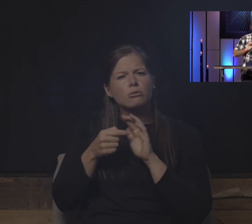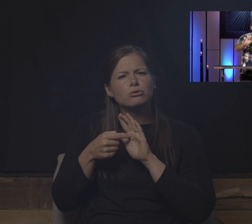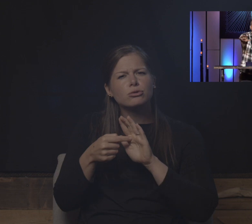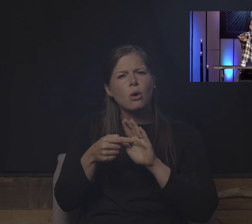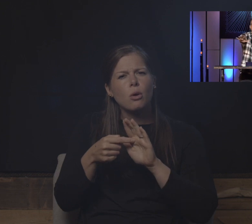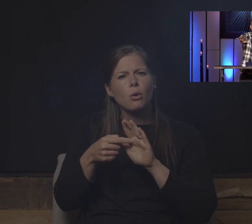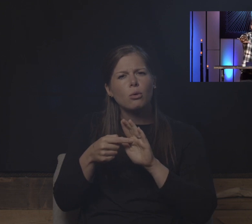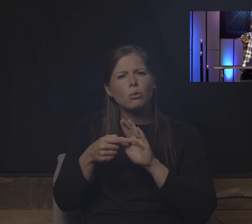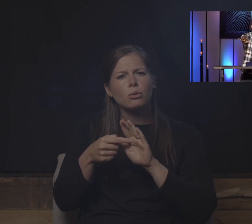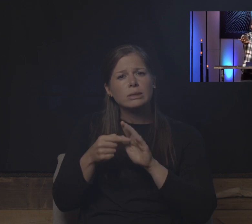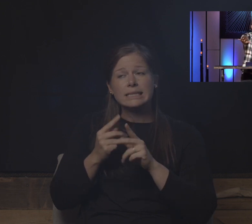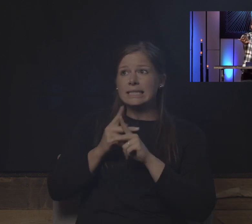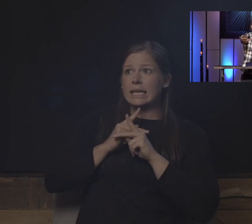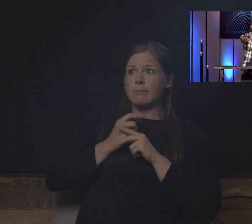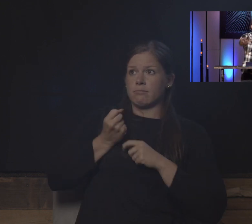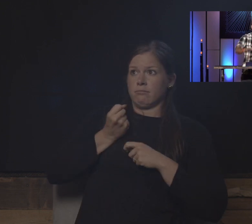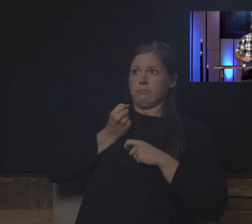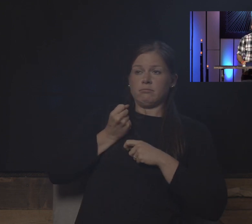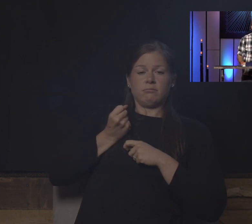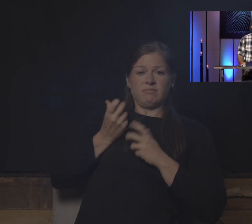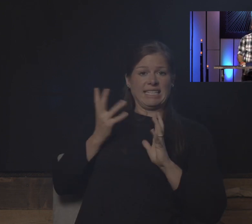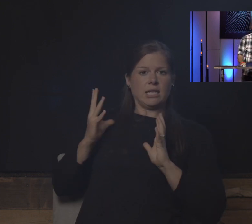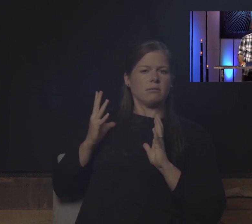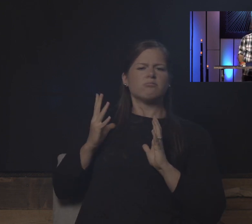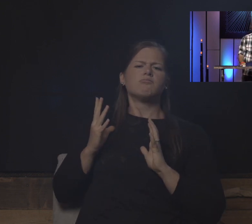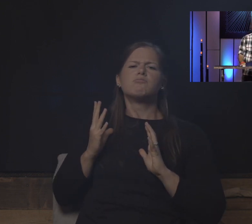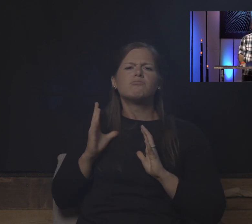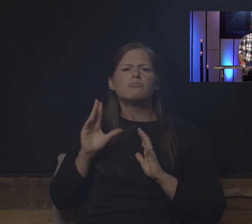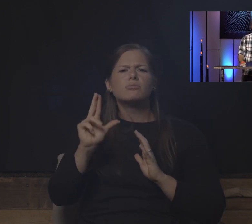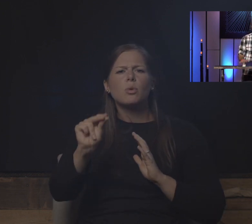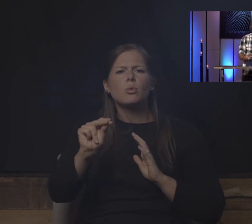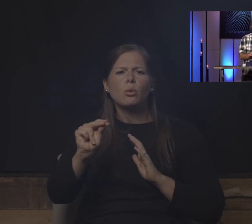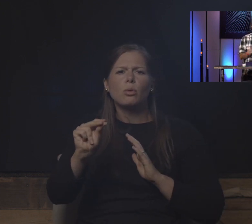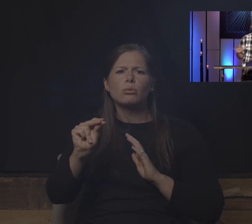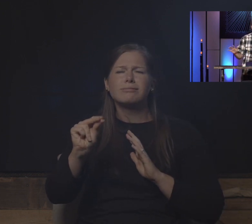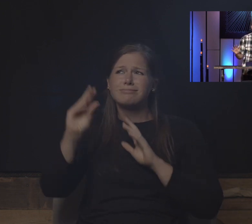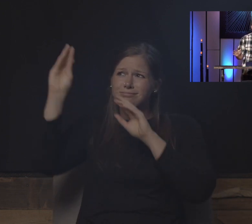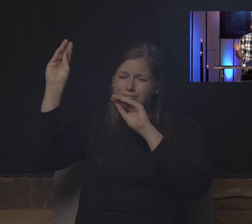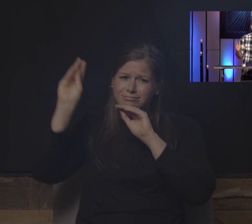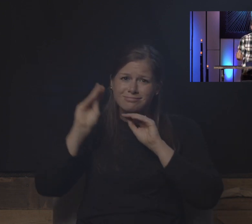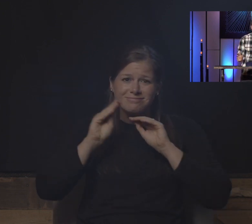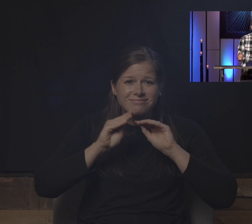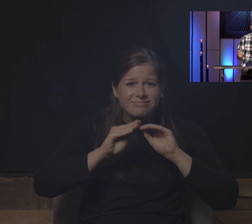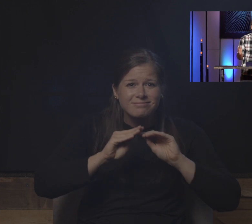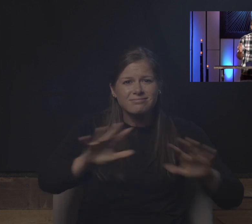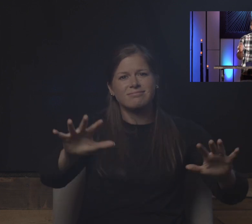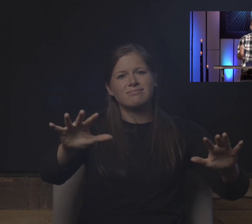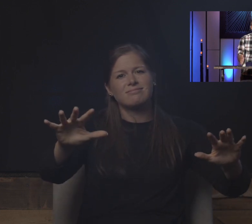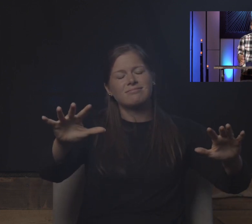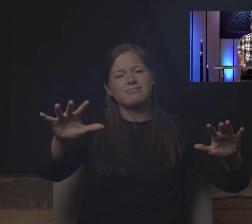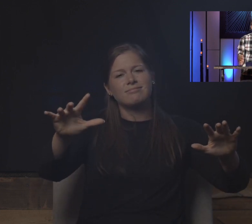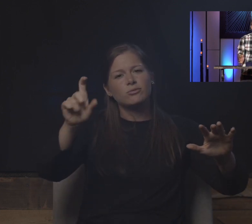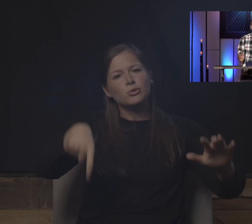but it goes out to people in love. Let's